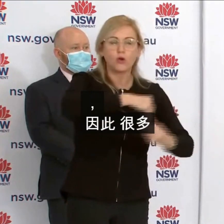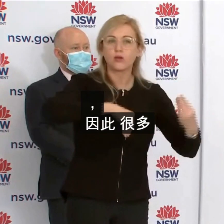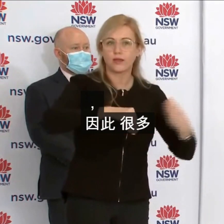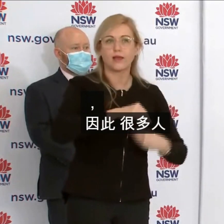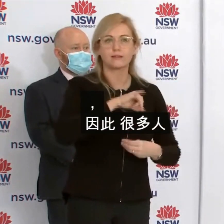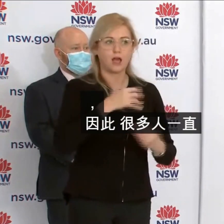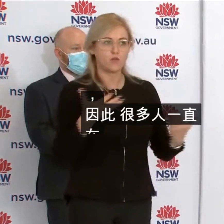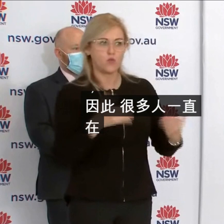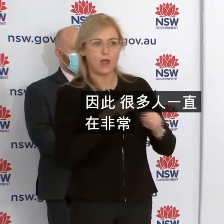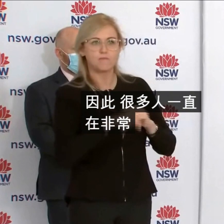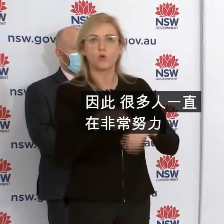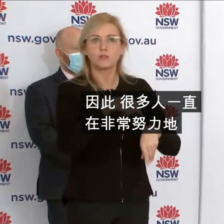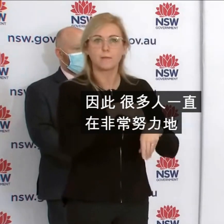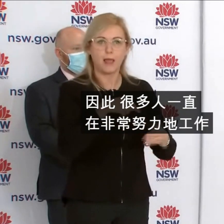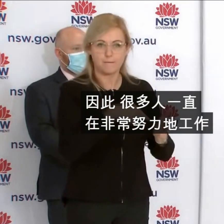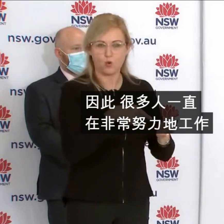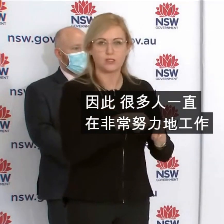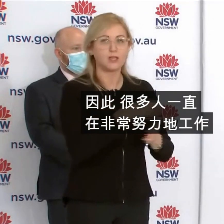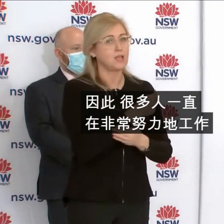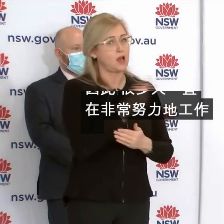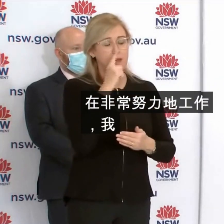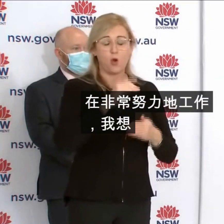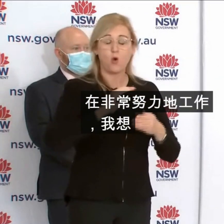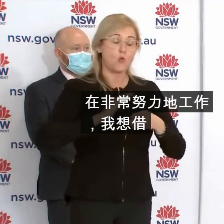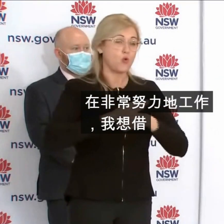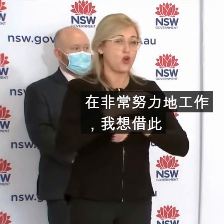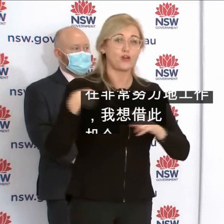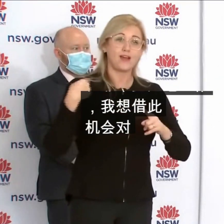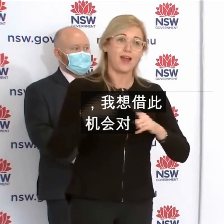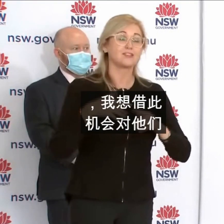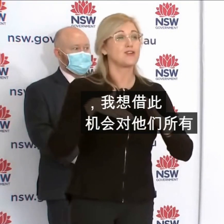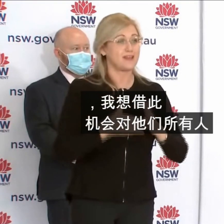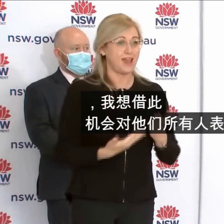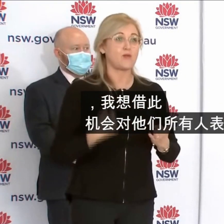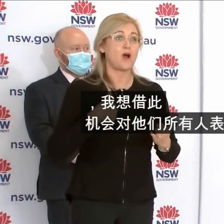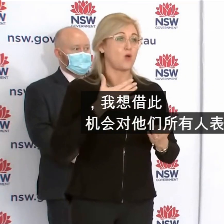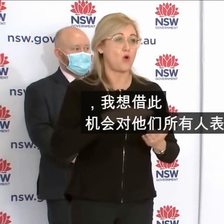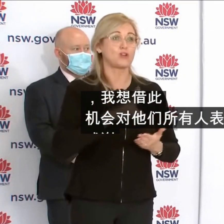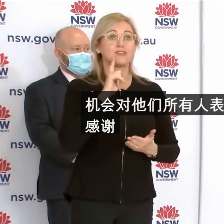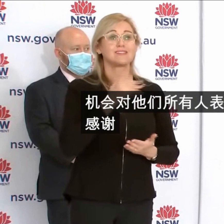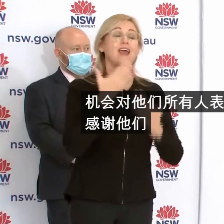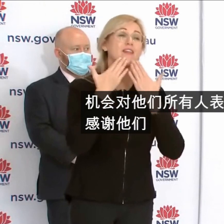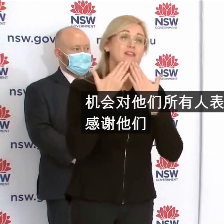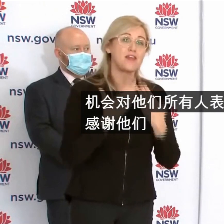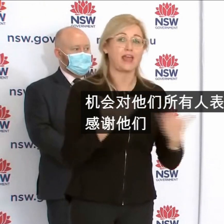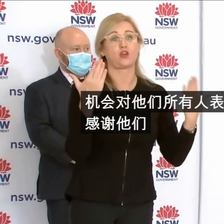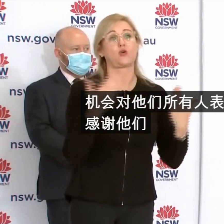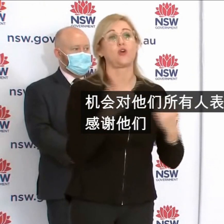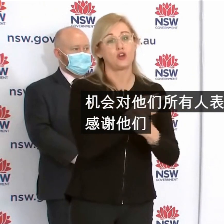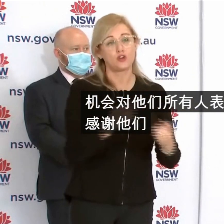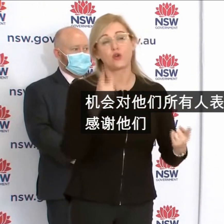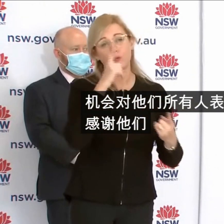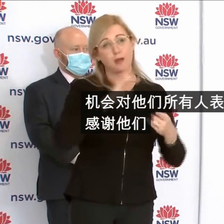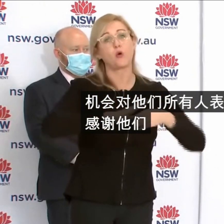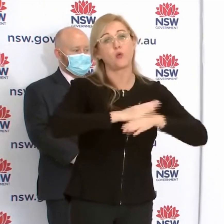And so there's a lot of people who've been working extremely hard, and I'd like to just take this opportunity to say a big thank you to all of them as well. So Dr.